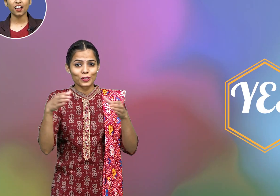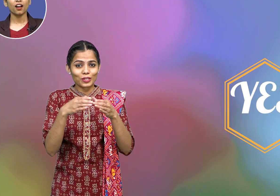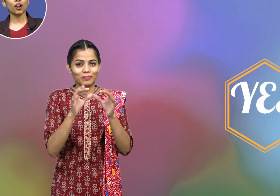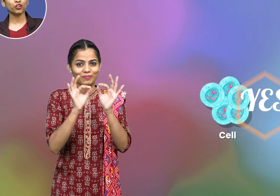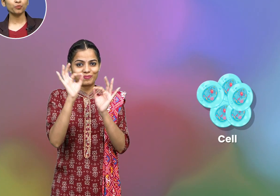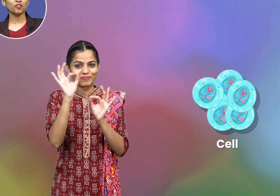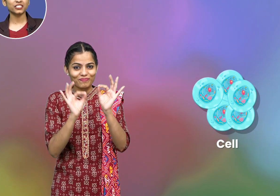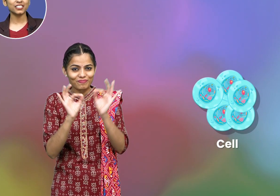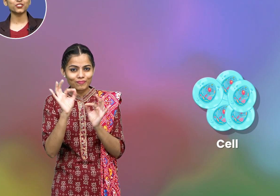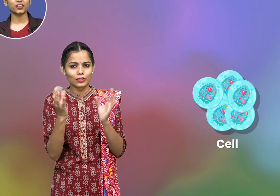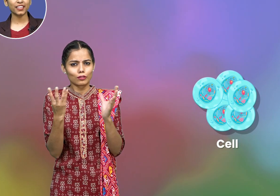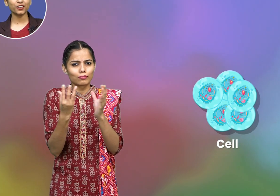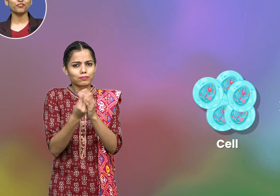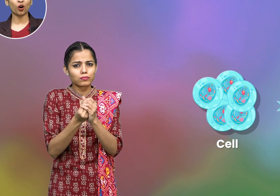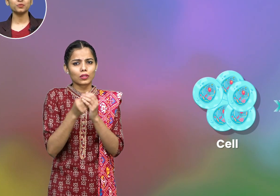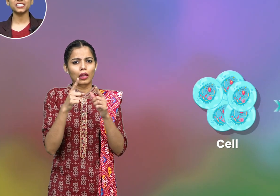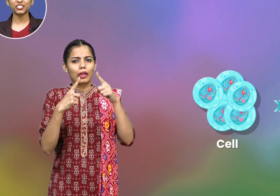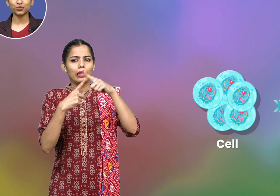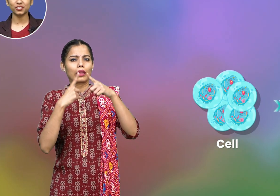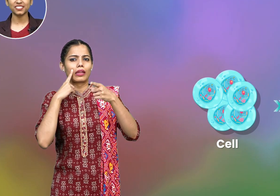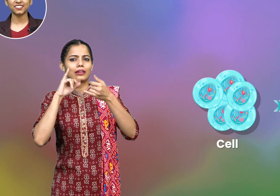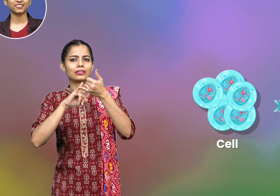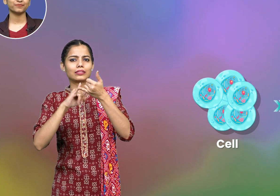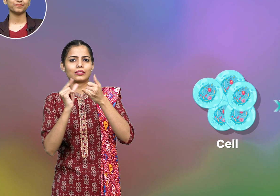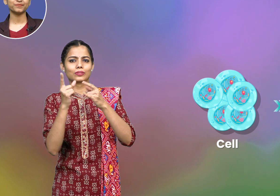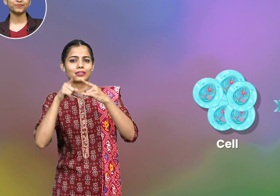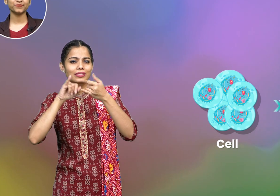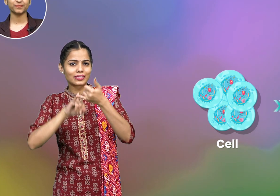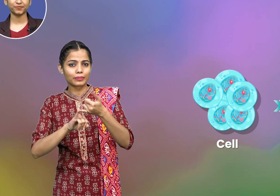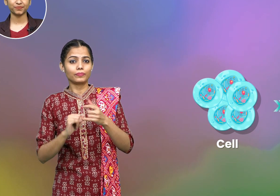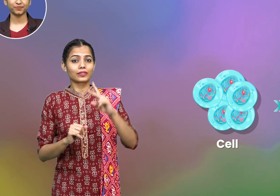Yes, a group of cells together forms tissues.